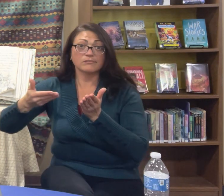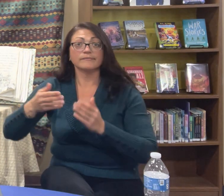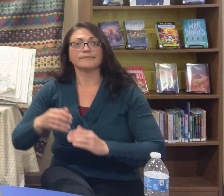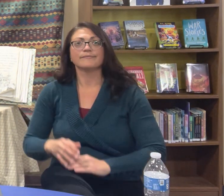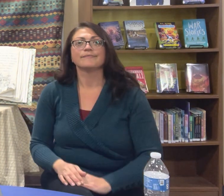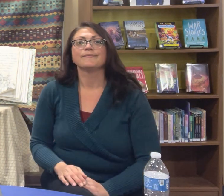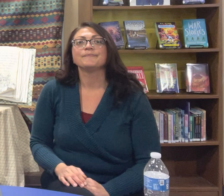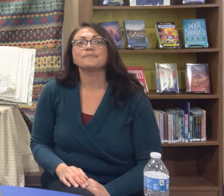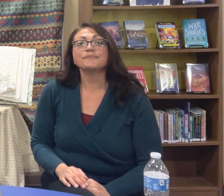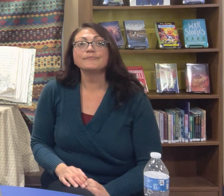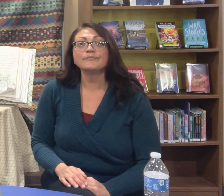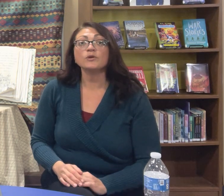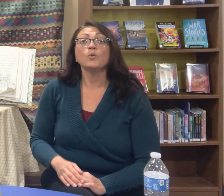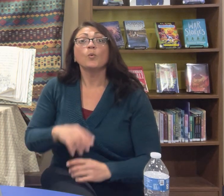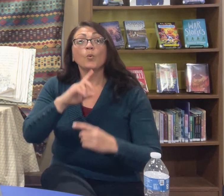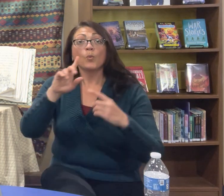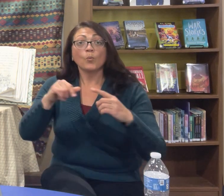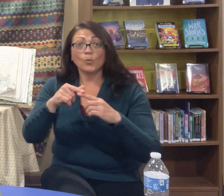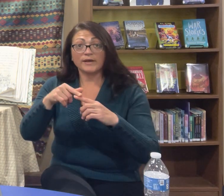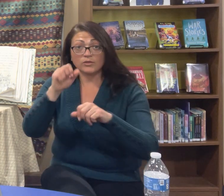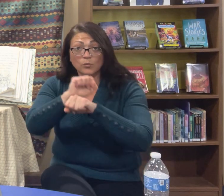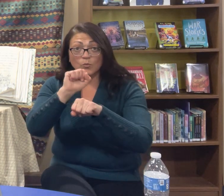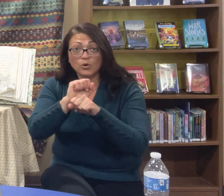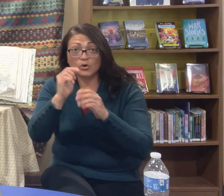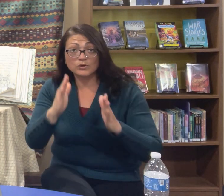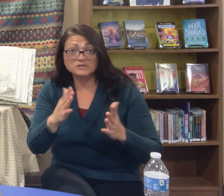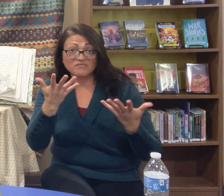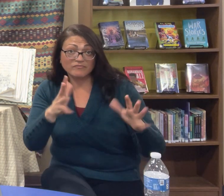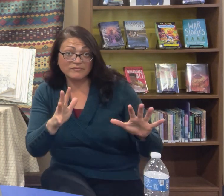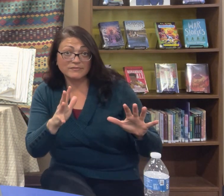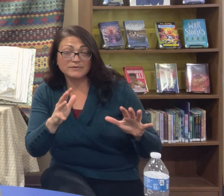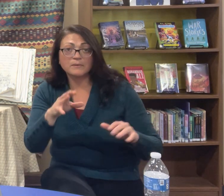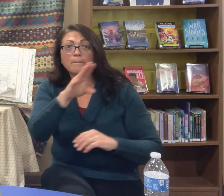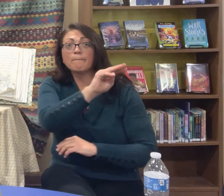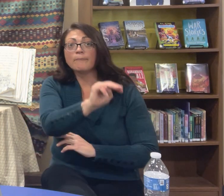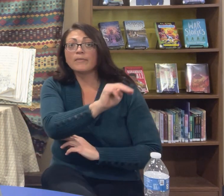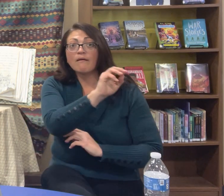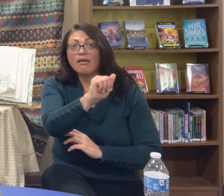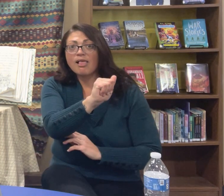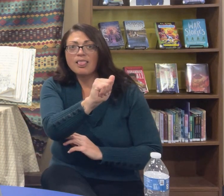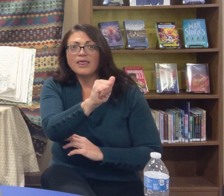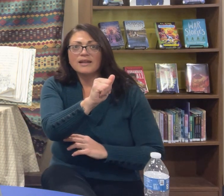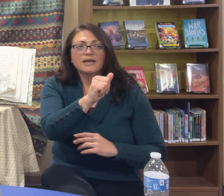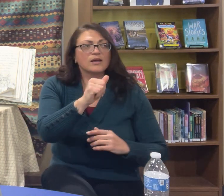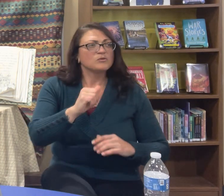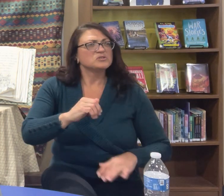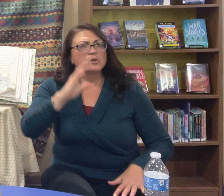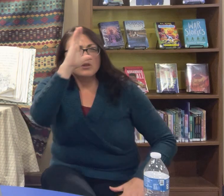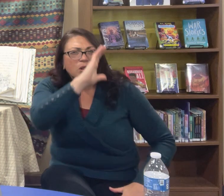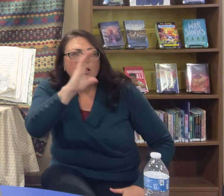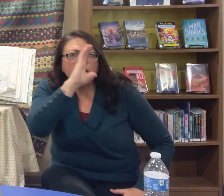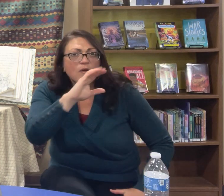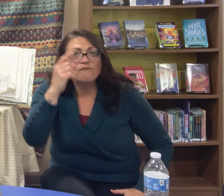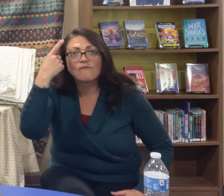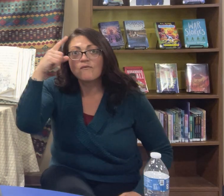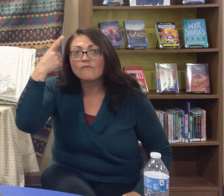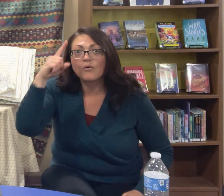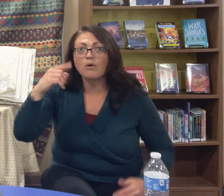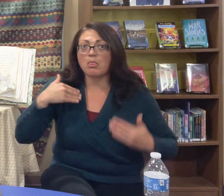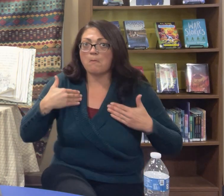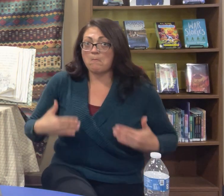While the men returned to their work, Mary set out to find the creature's body. It had to be buried